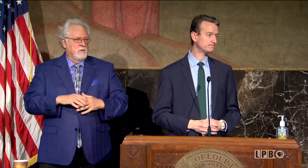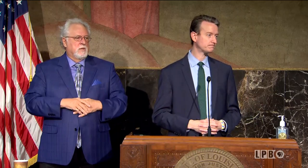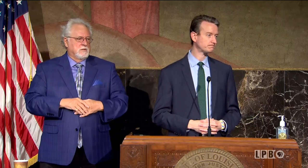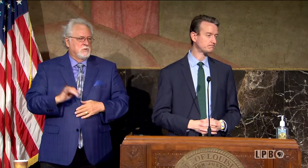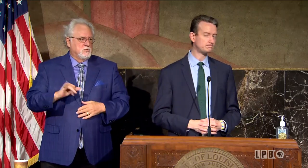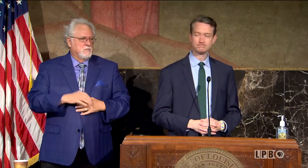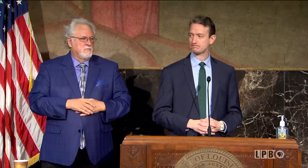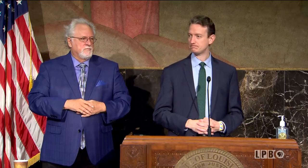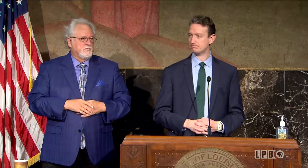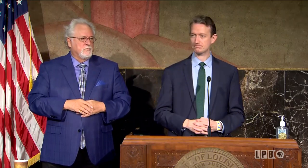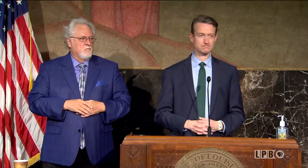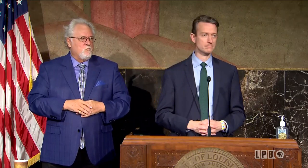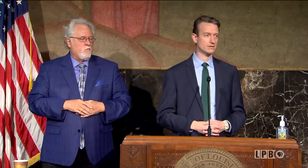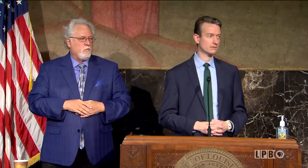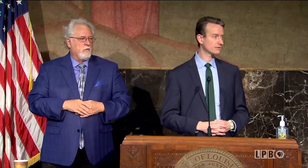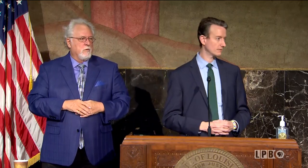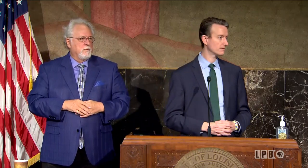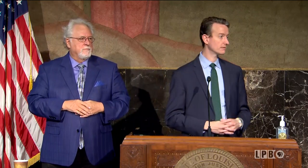as well.